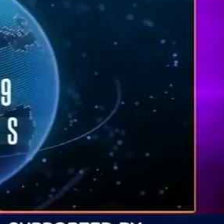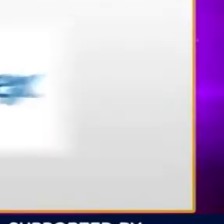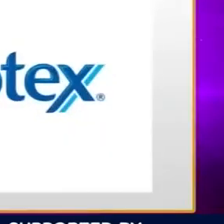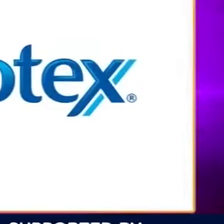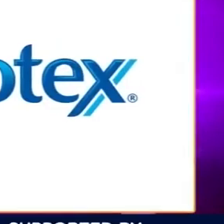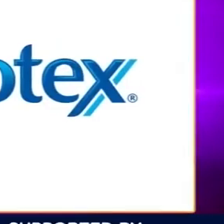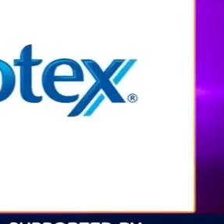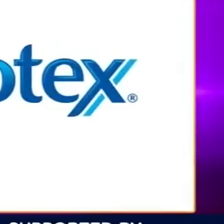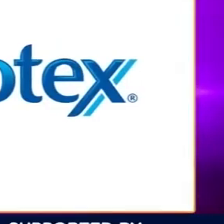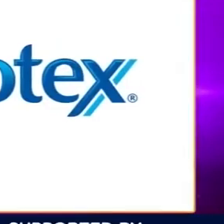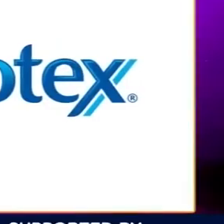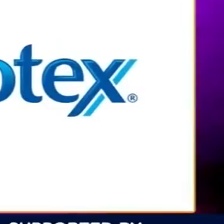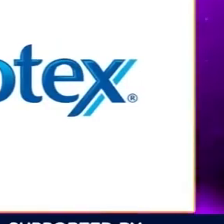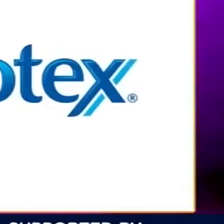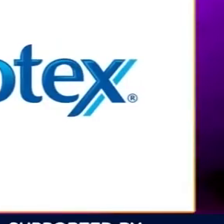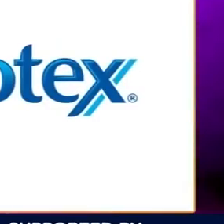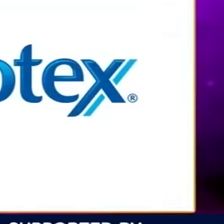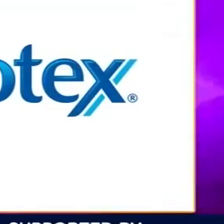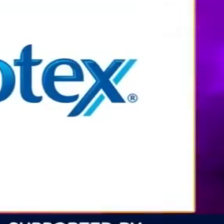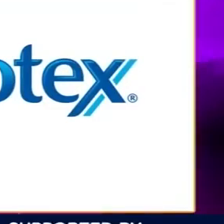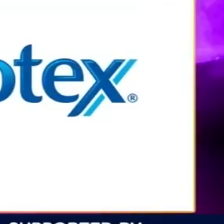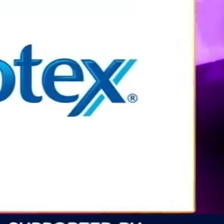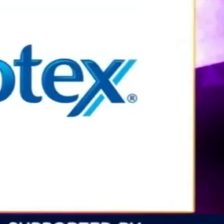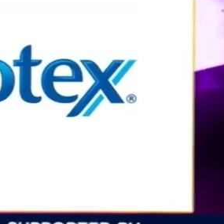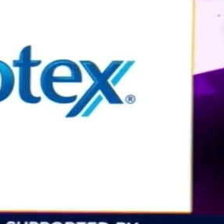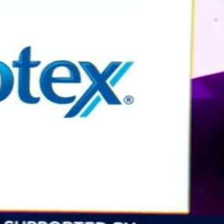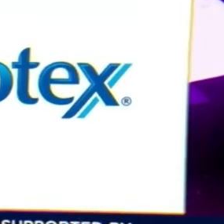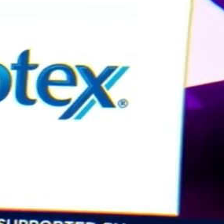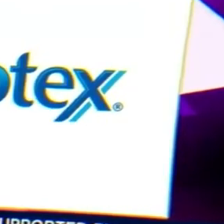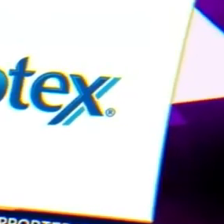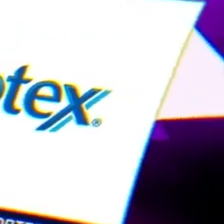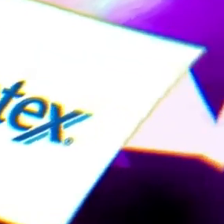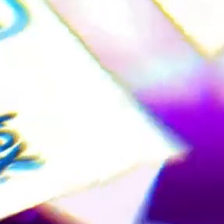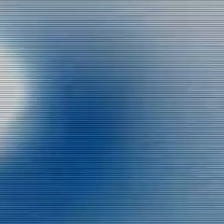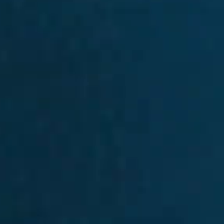And Protex, clean hands, good health.